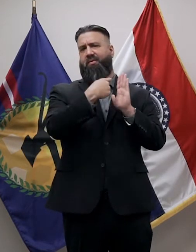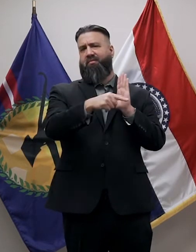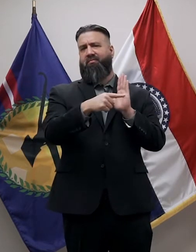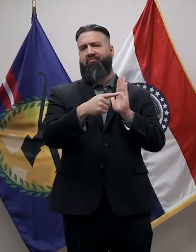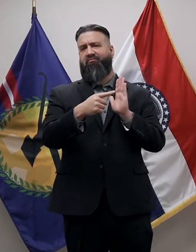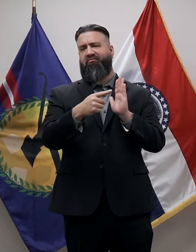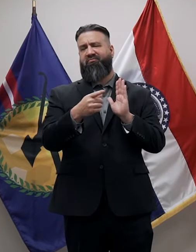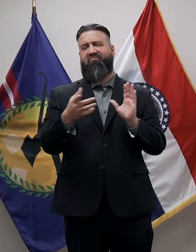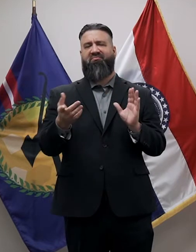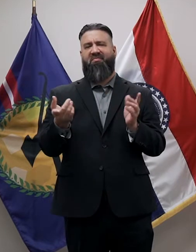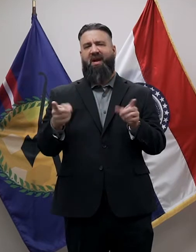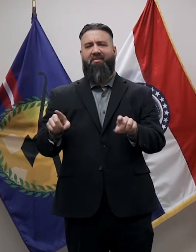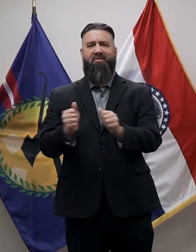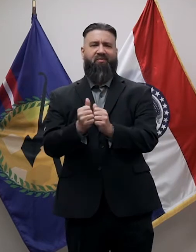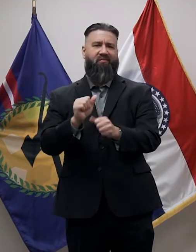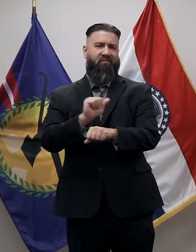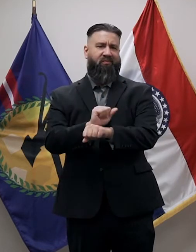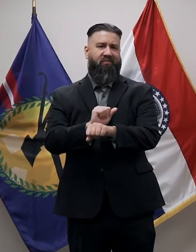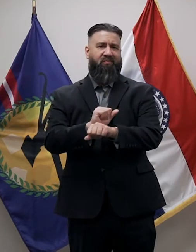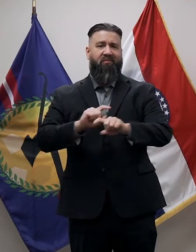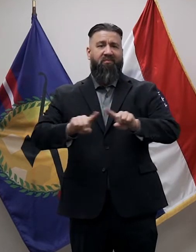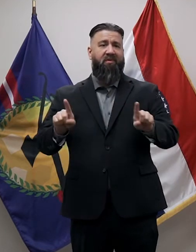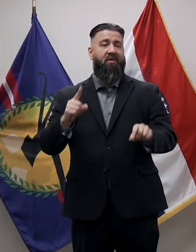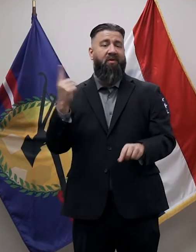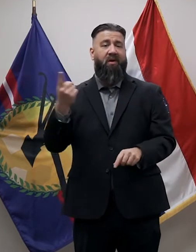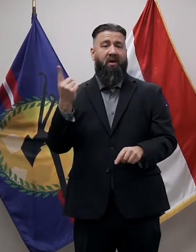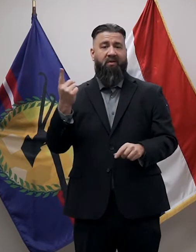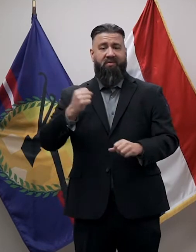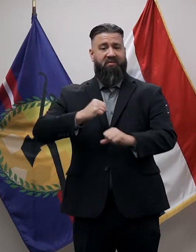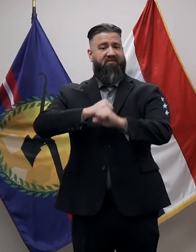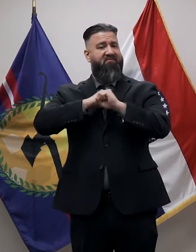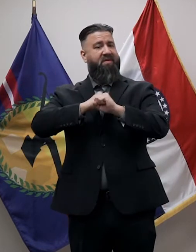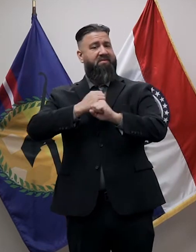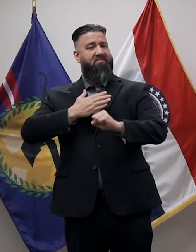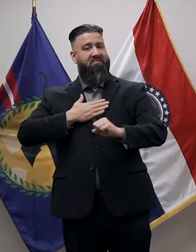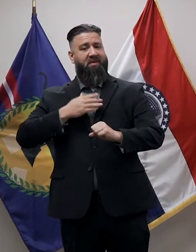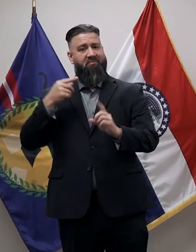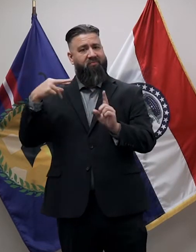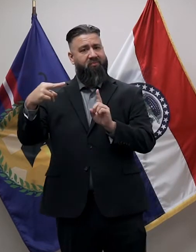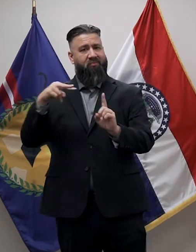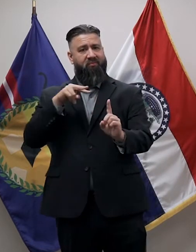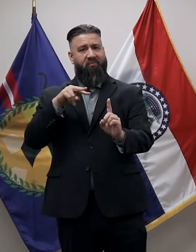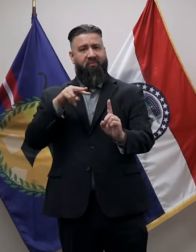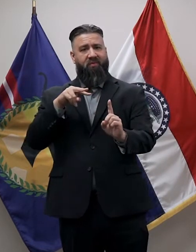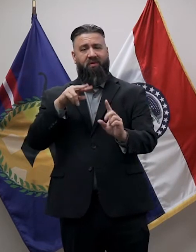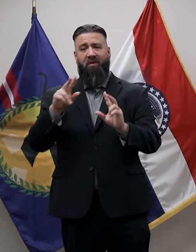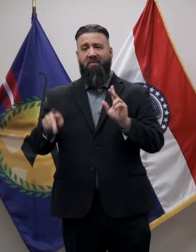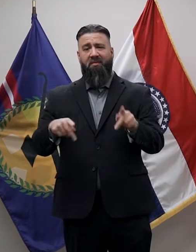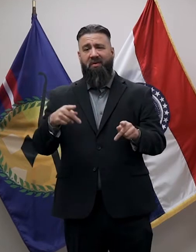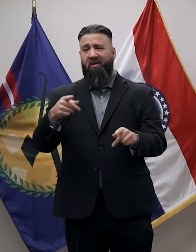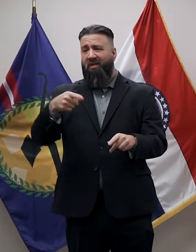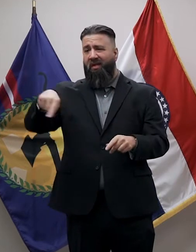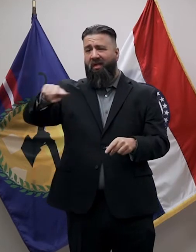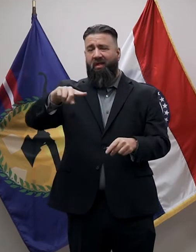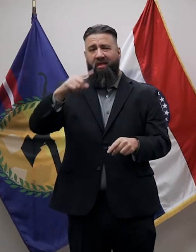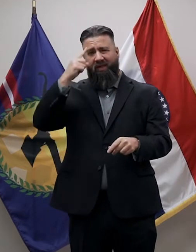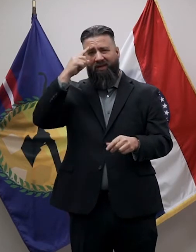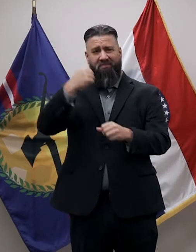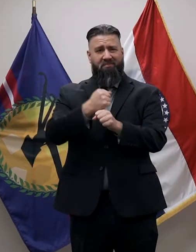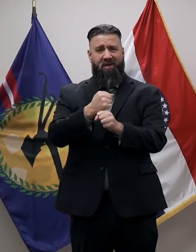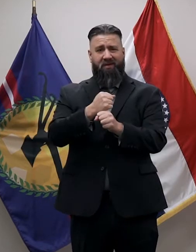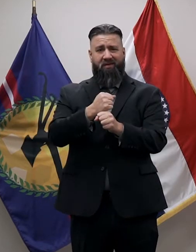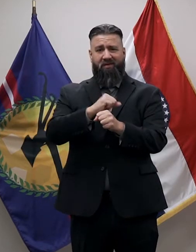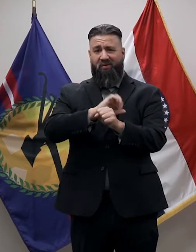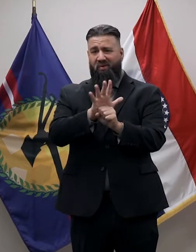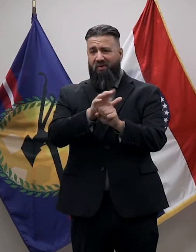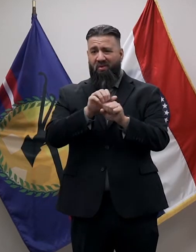job. But I'll always defend our response and push back against those who think politicizing a pandemic is their path to higher